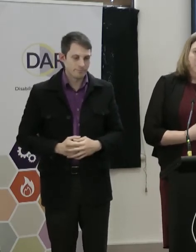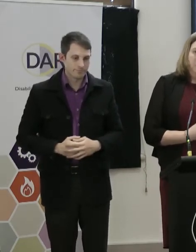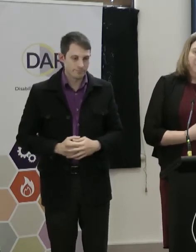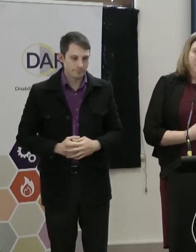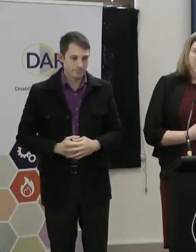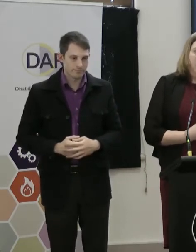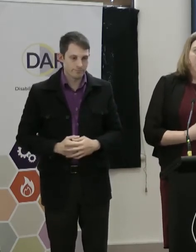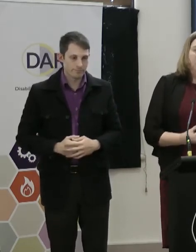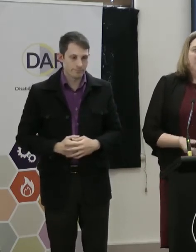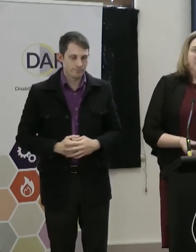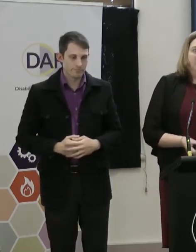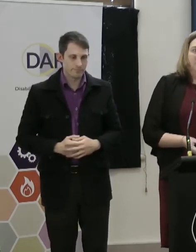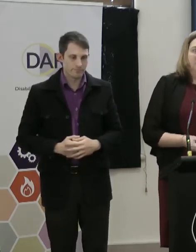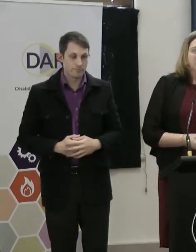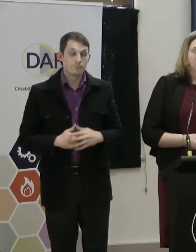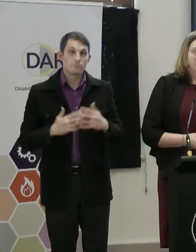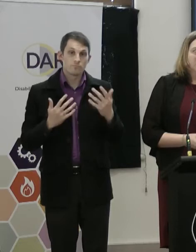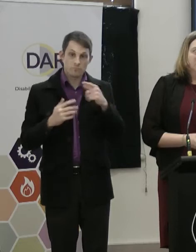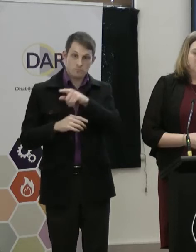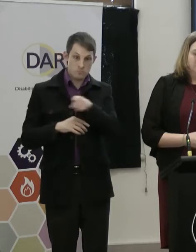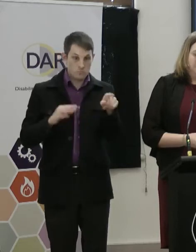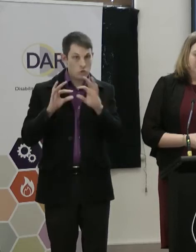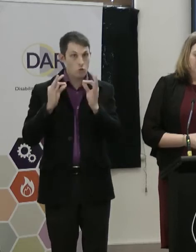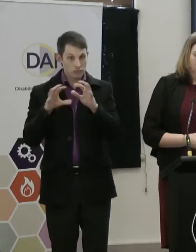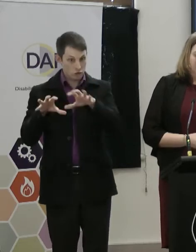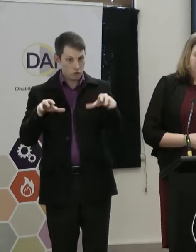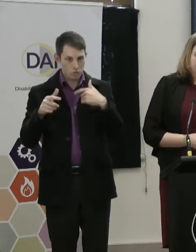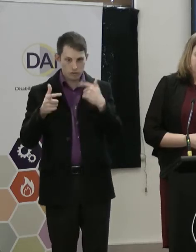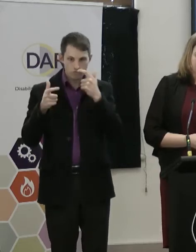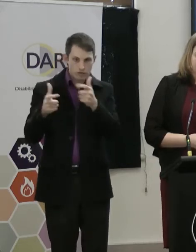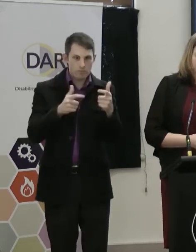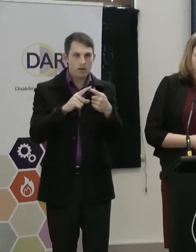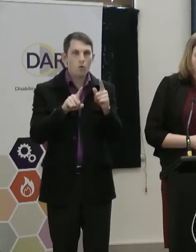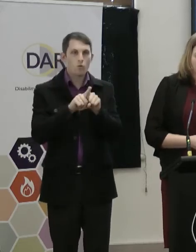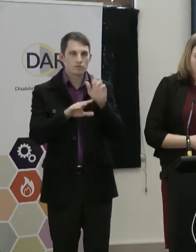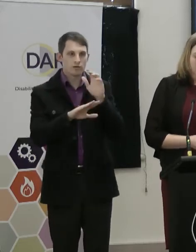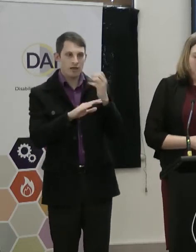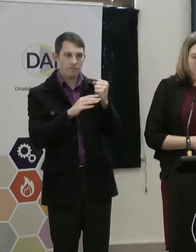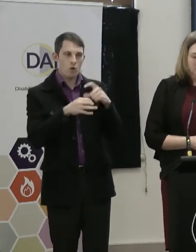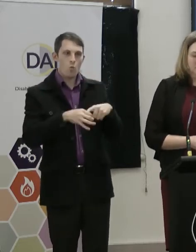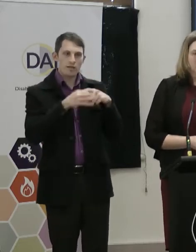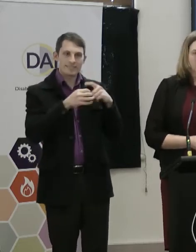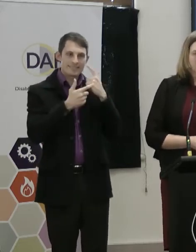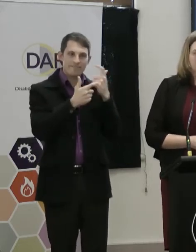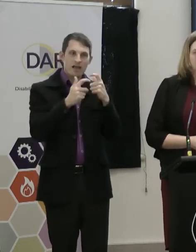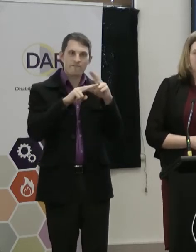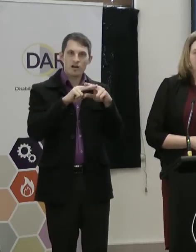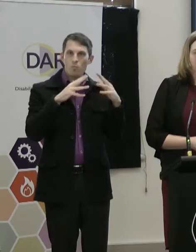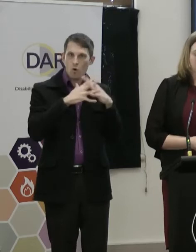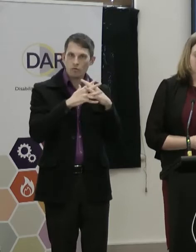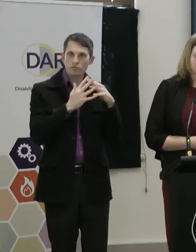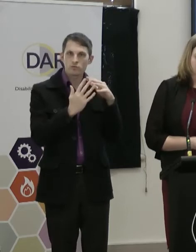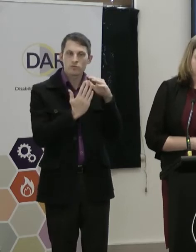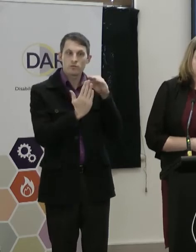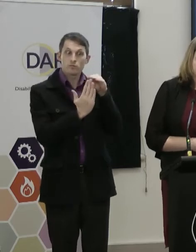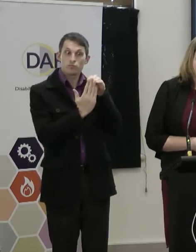So while we regulate providers, what we're looking to do is embed the quality and safeguarding framework into the principles that